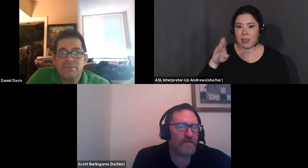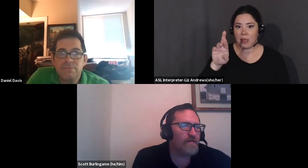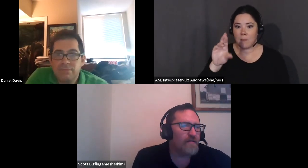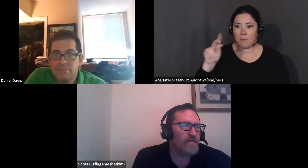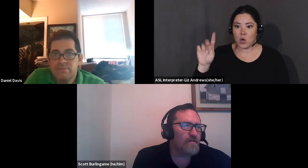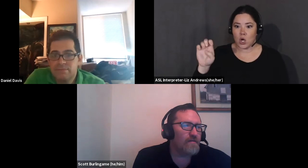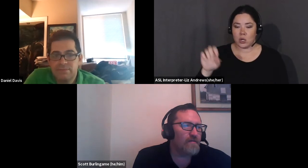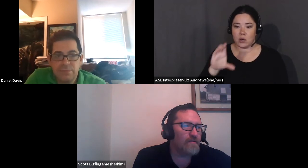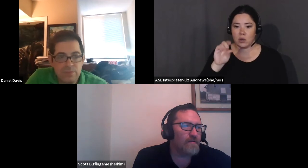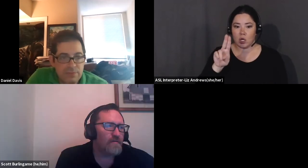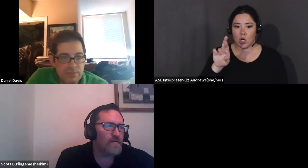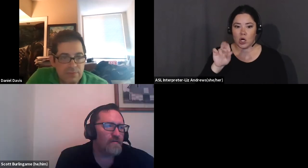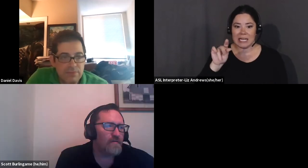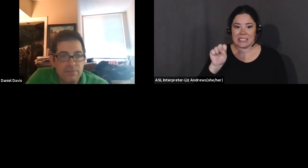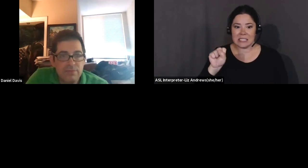next.